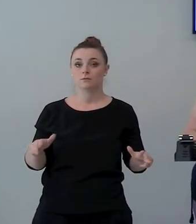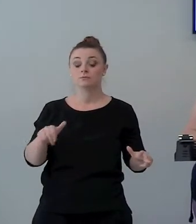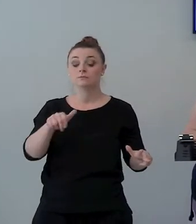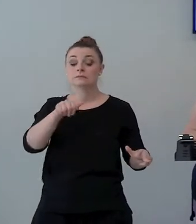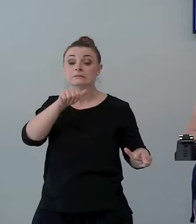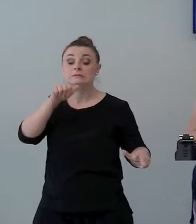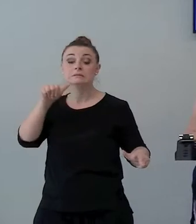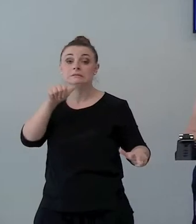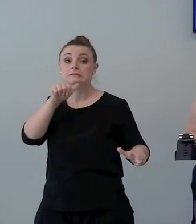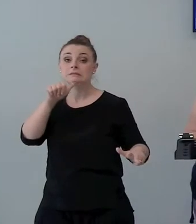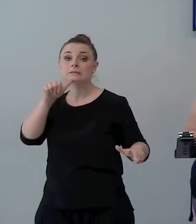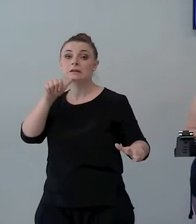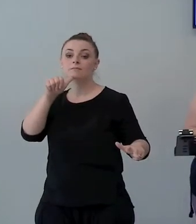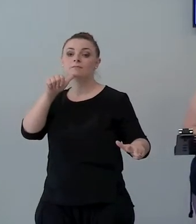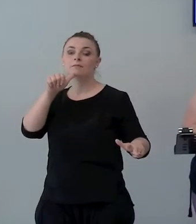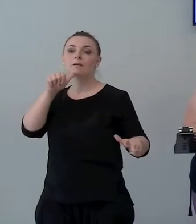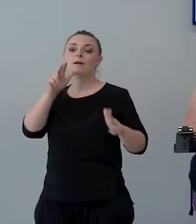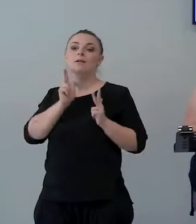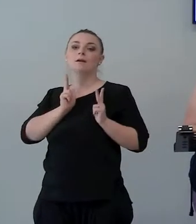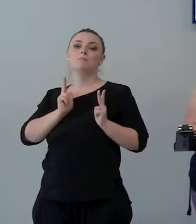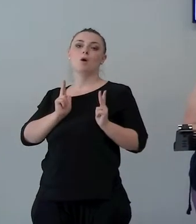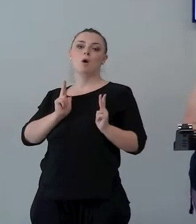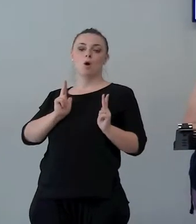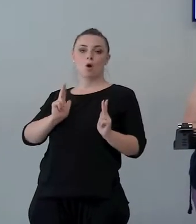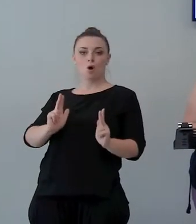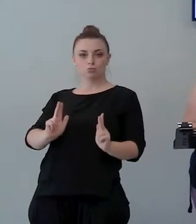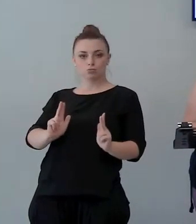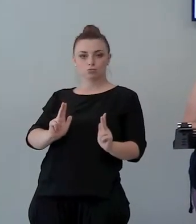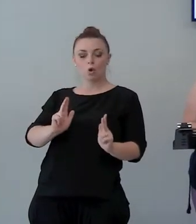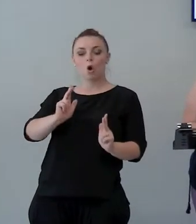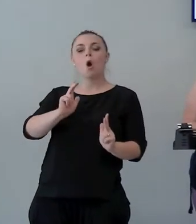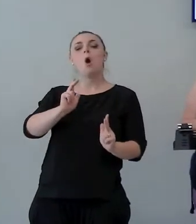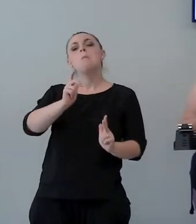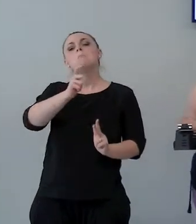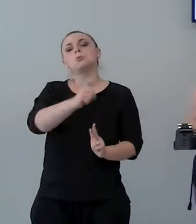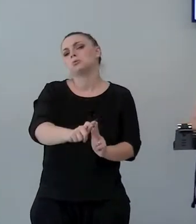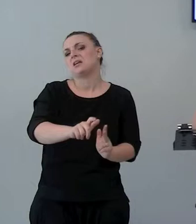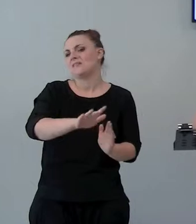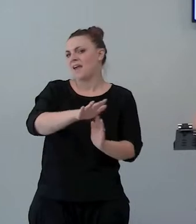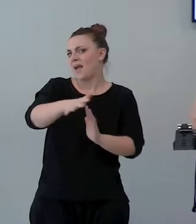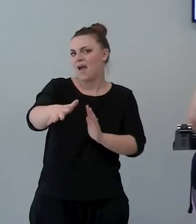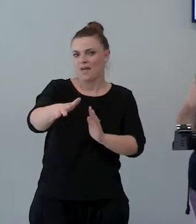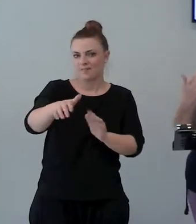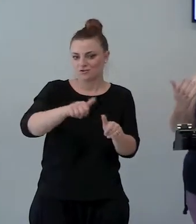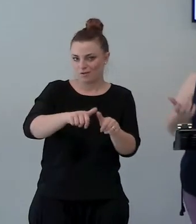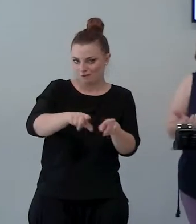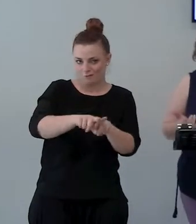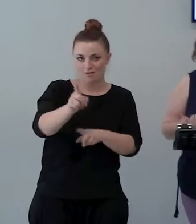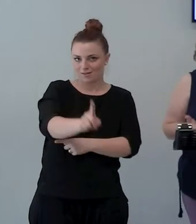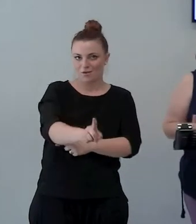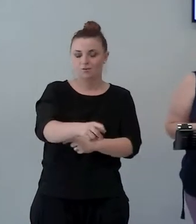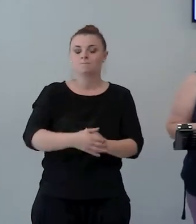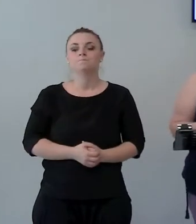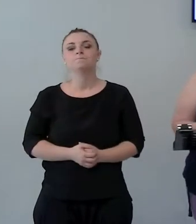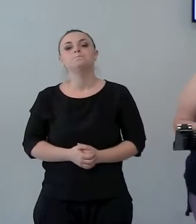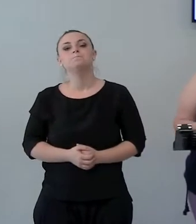riposo per altri motivi. And need rest for other reasons. Da una parte viviamo in